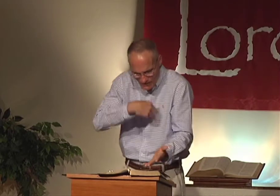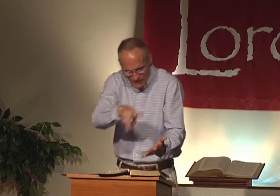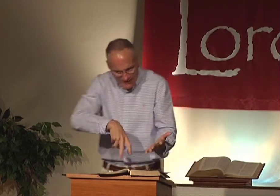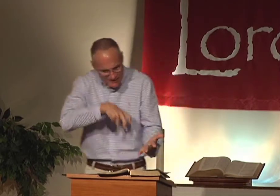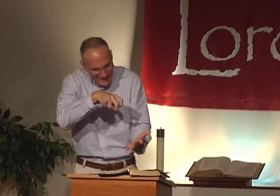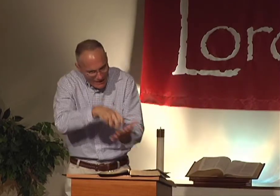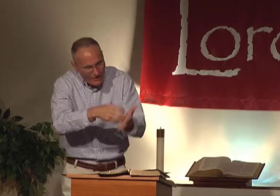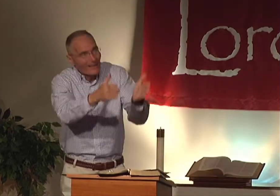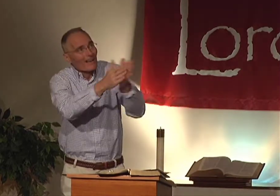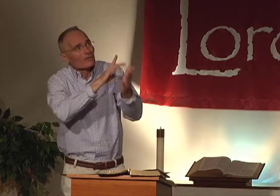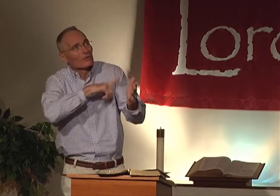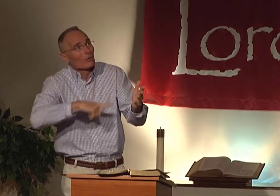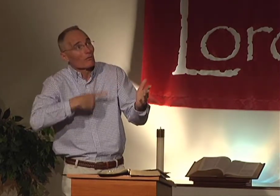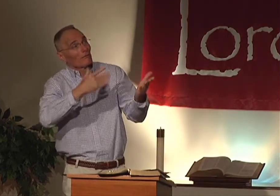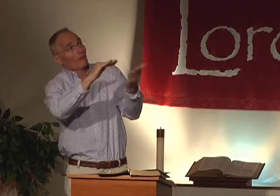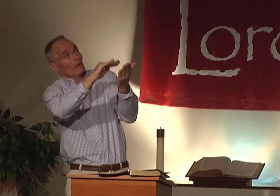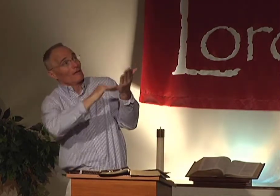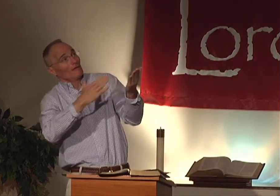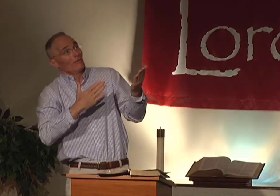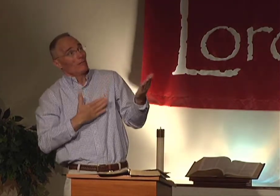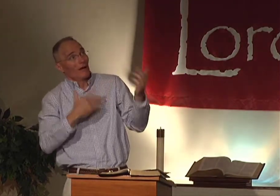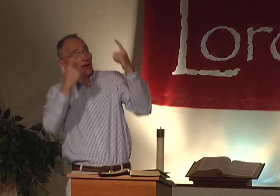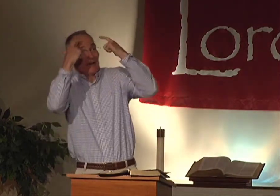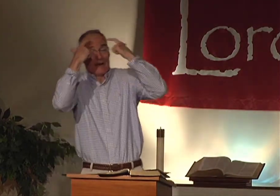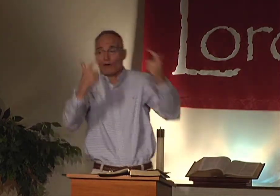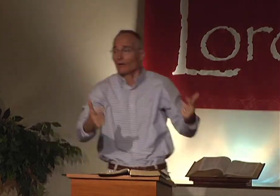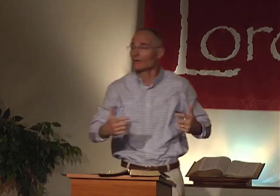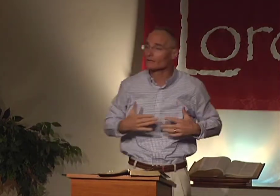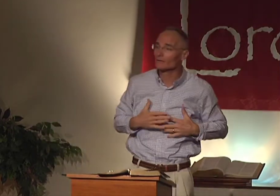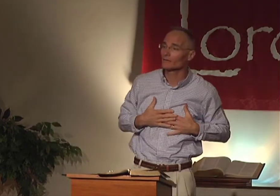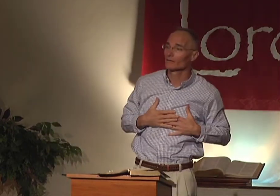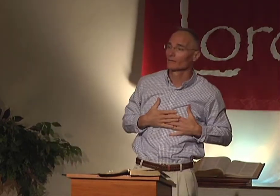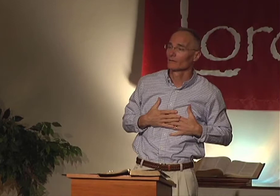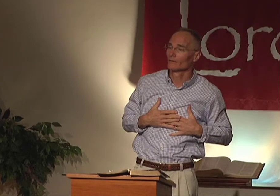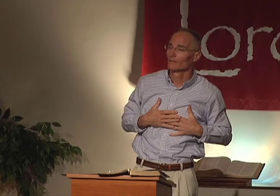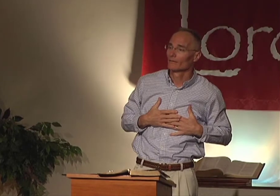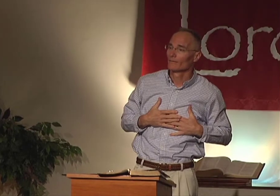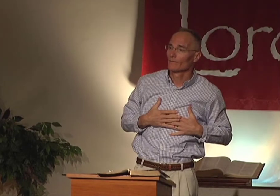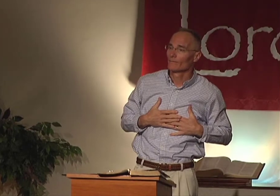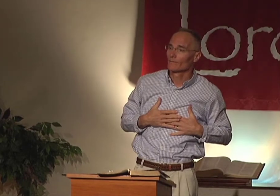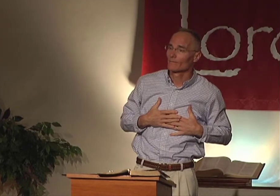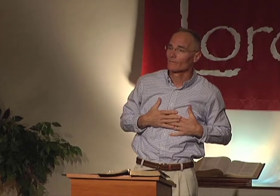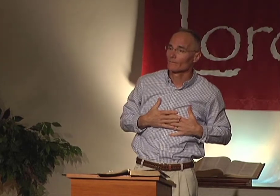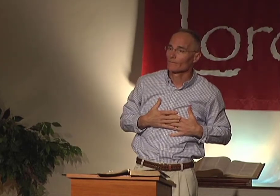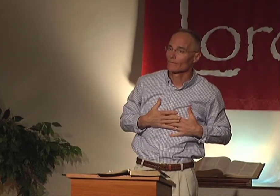7 it says, it should cause us to get down on our knees and ask for forgiveness for our arrogance.